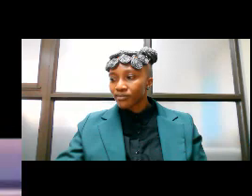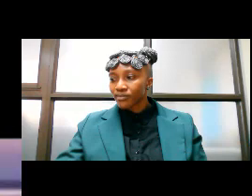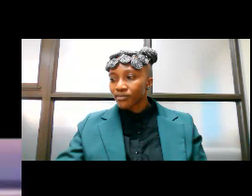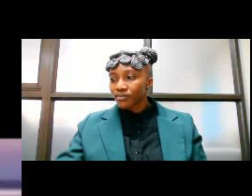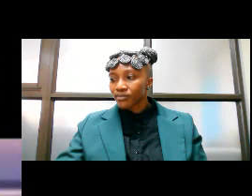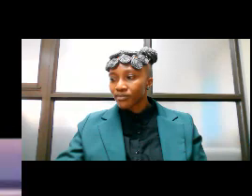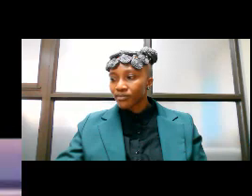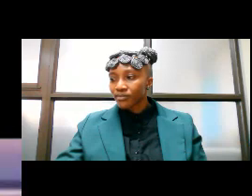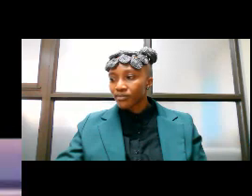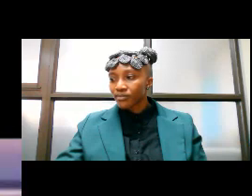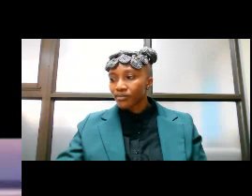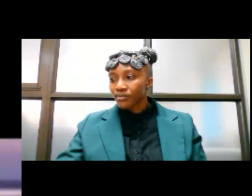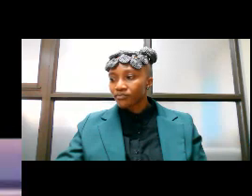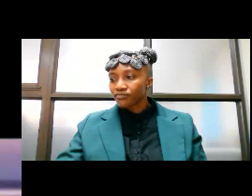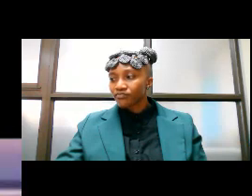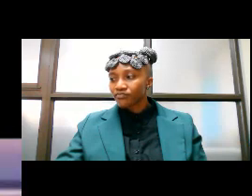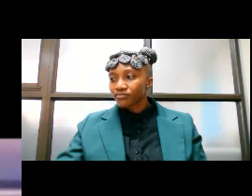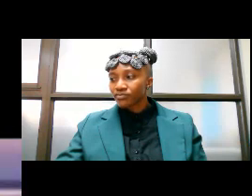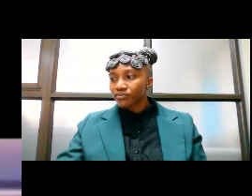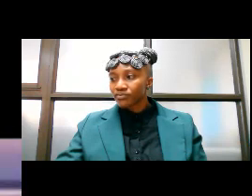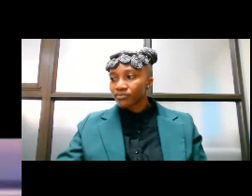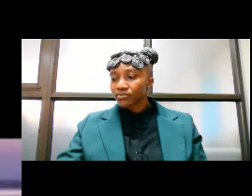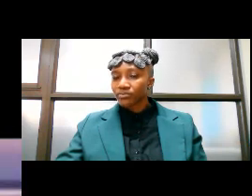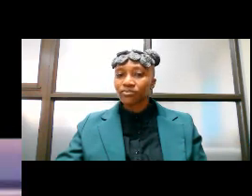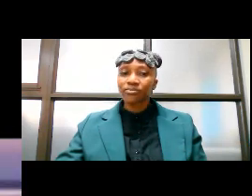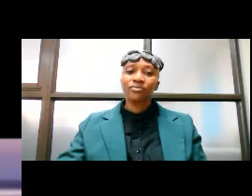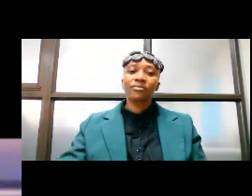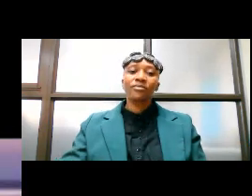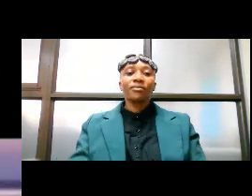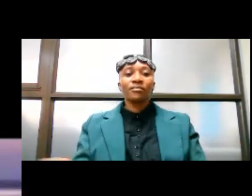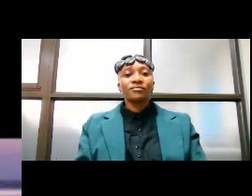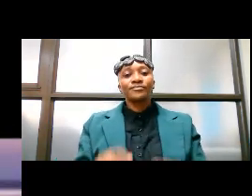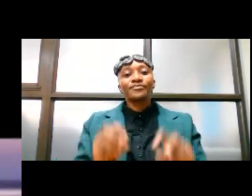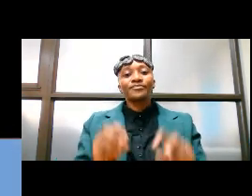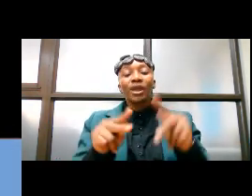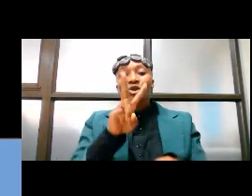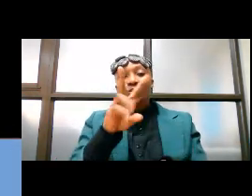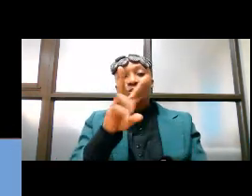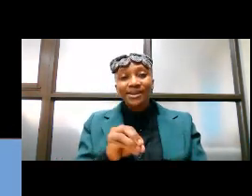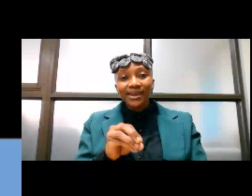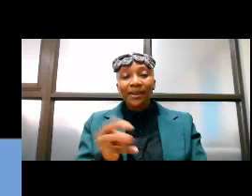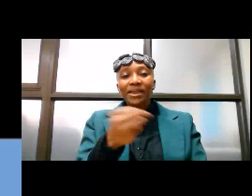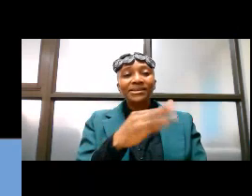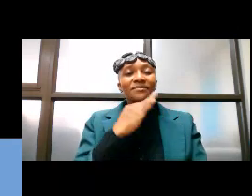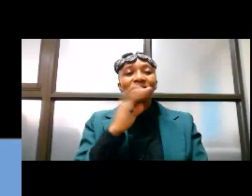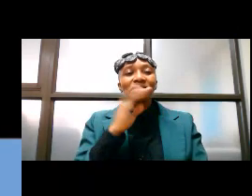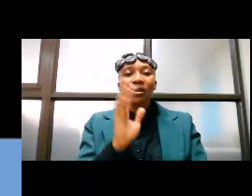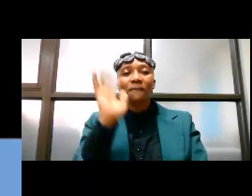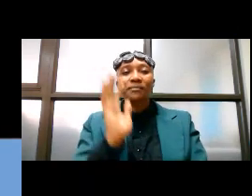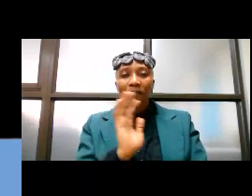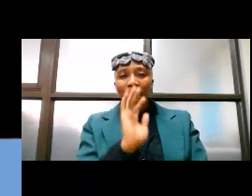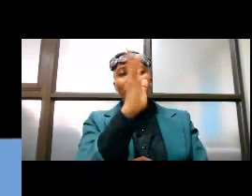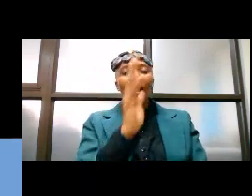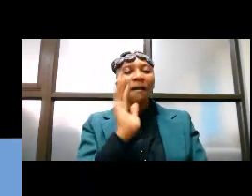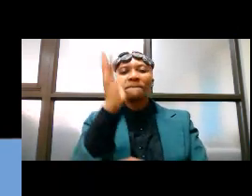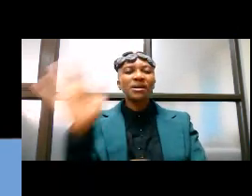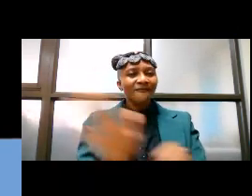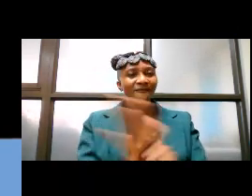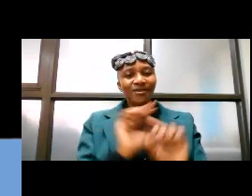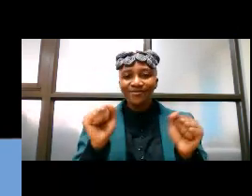Right. 20 minutes, I can only give you a glimpse. We'll be looking at the spectrum of visual